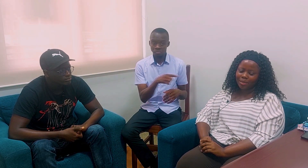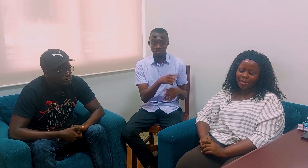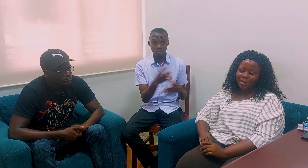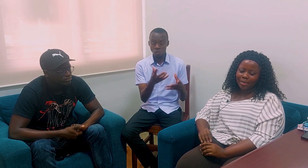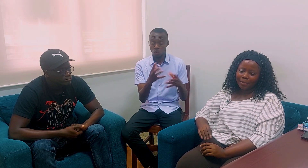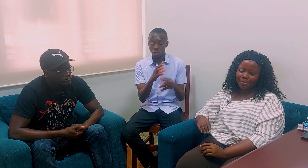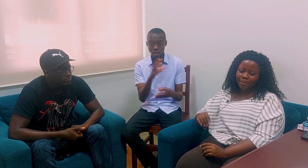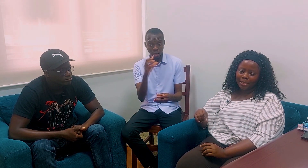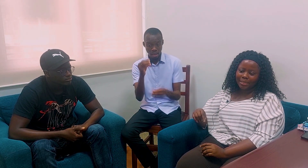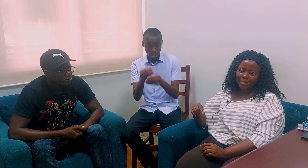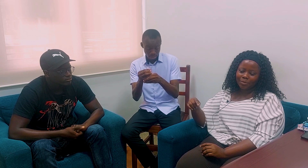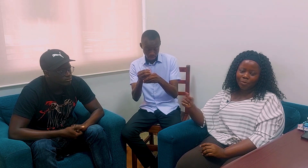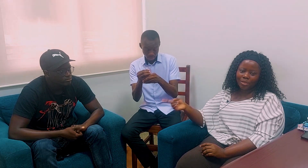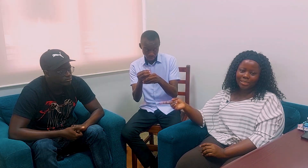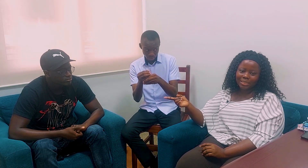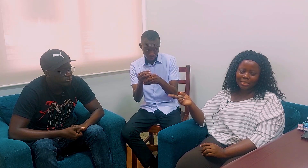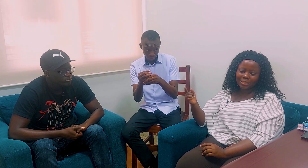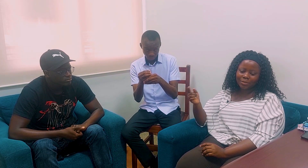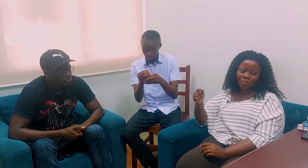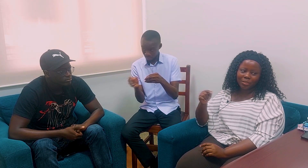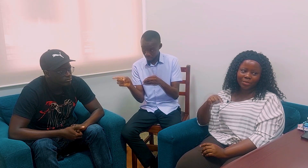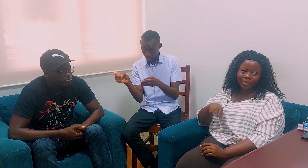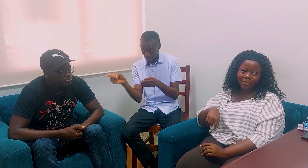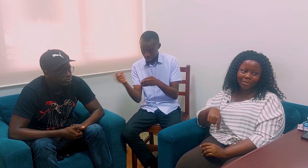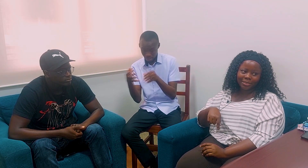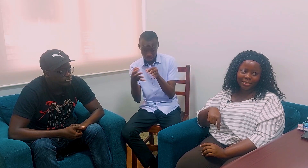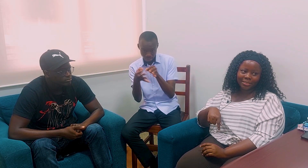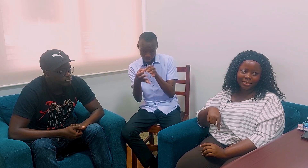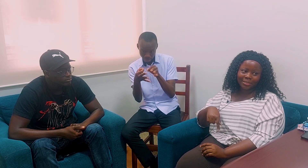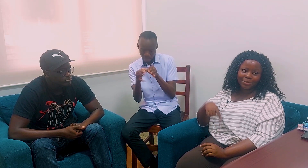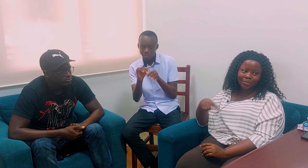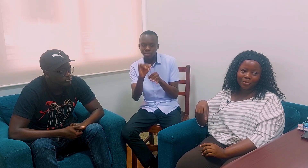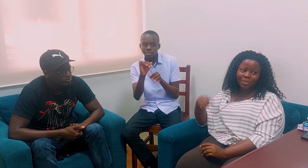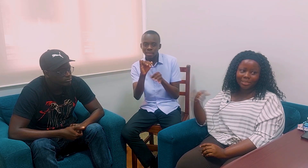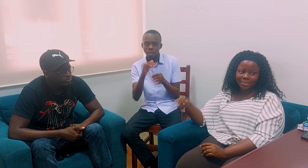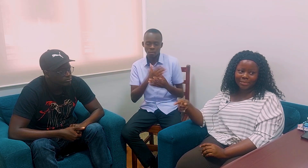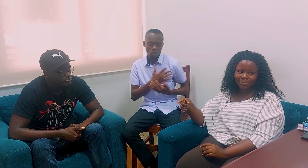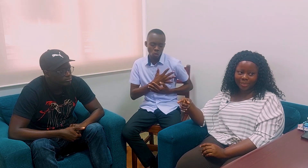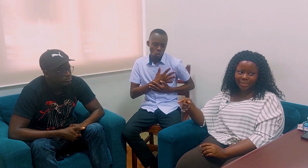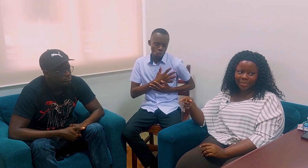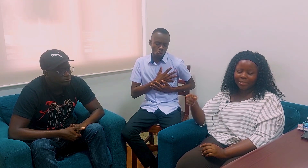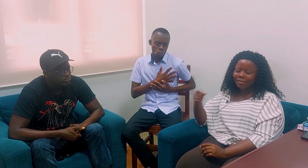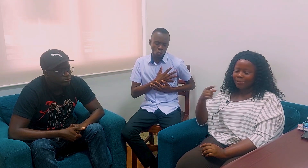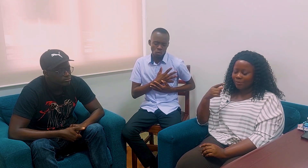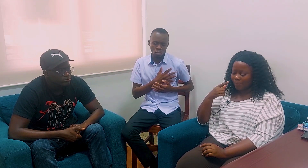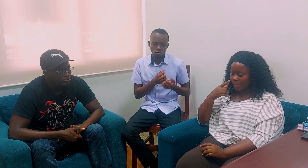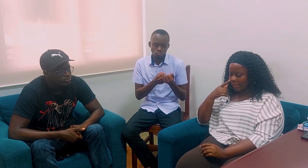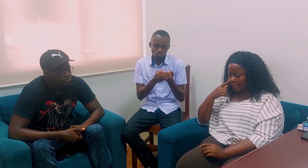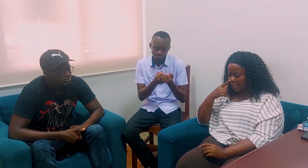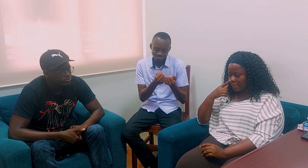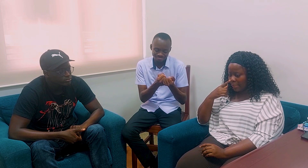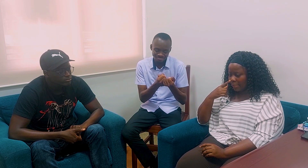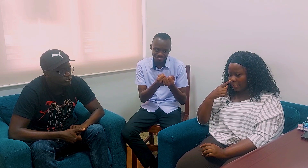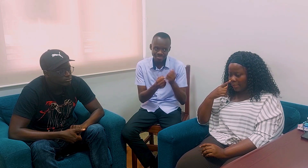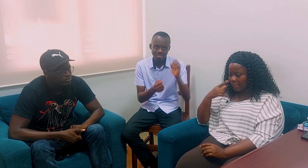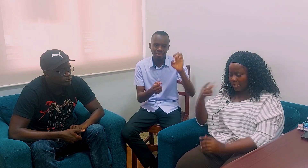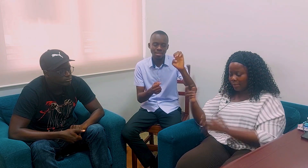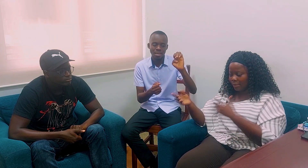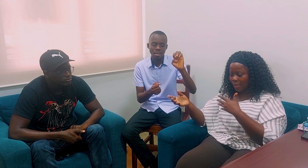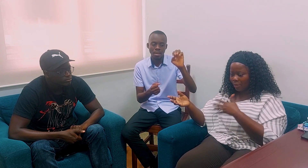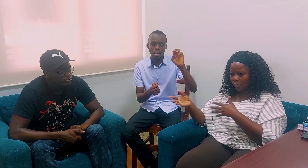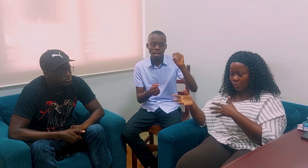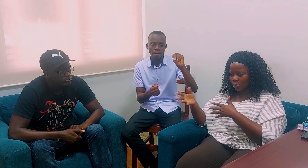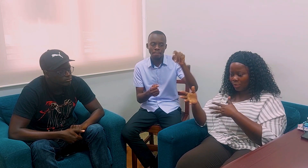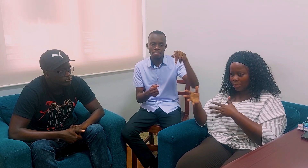So, what he says still bordered on empathy more than sympathy, right?